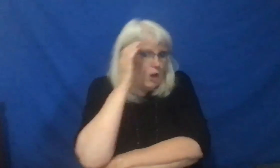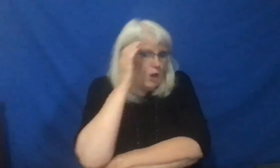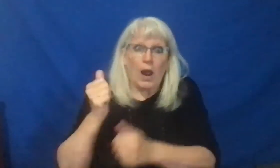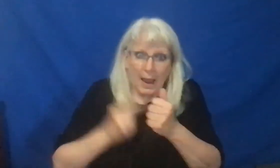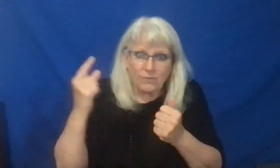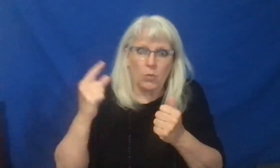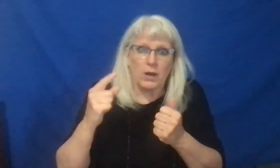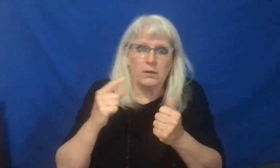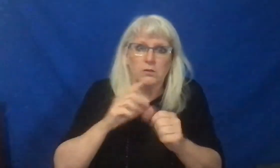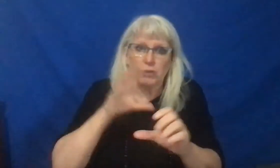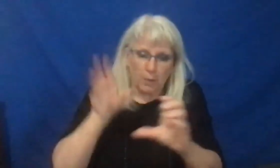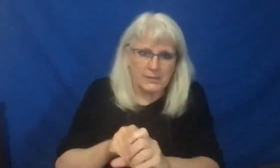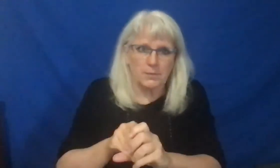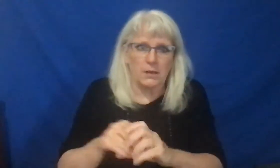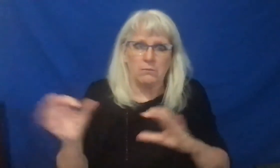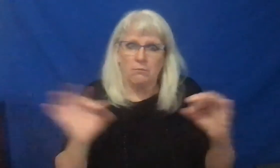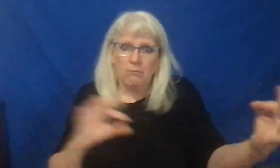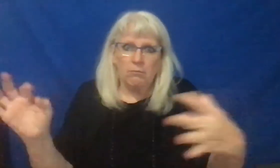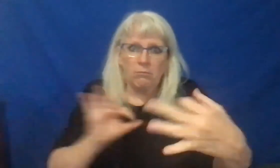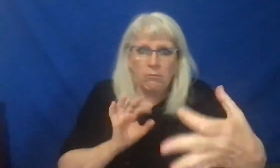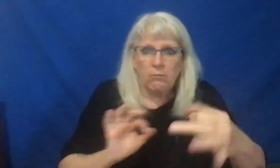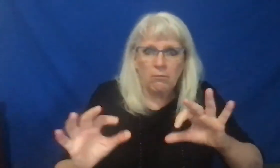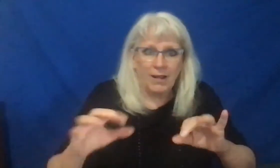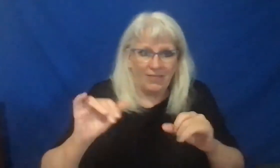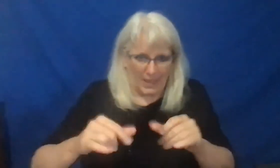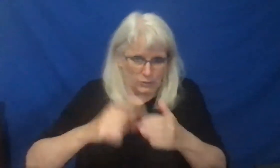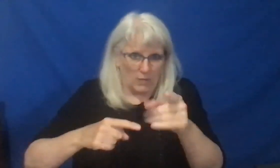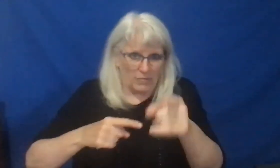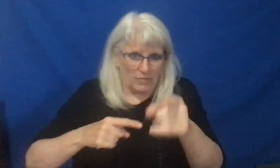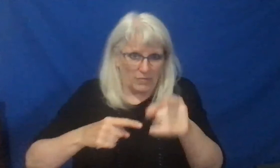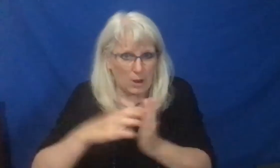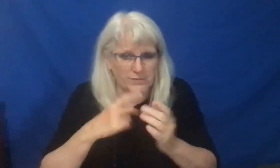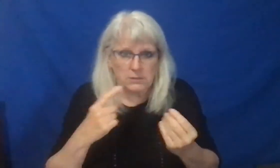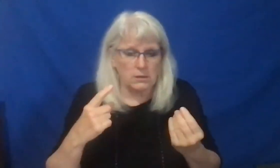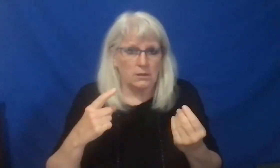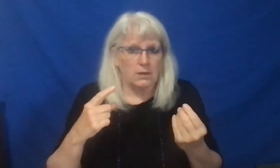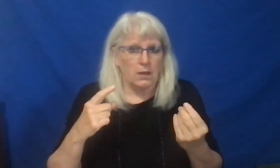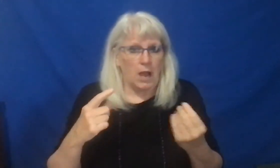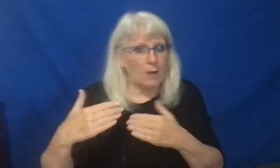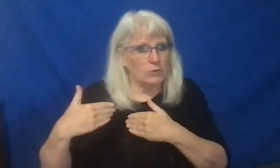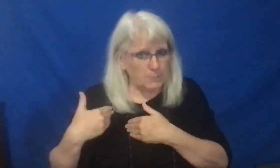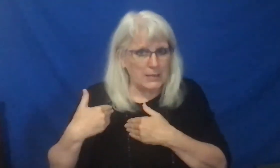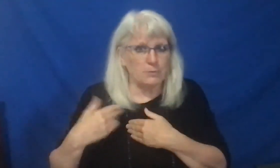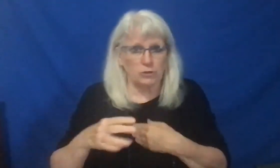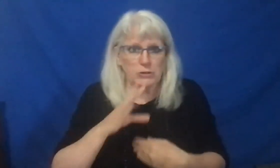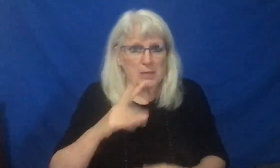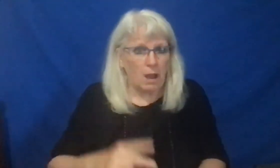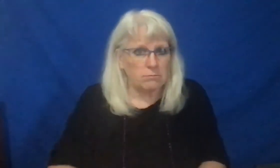this is saying, that I have a responsibility, it's a leadership role, and I need to speak up, whether that's in my home